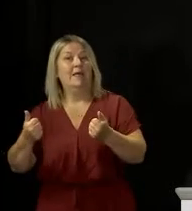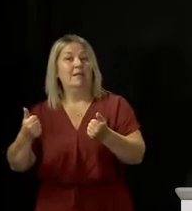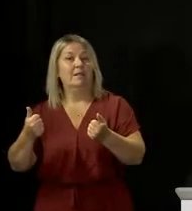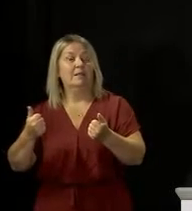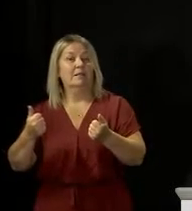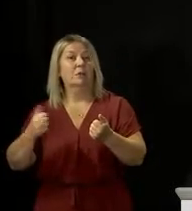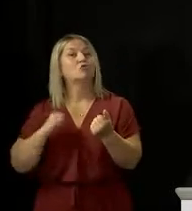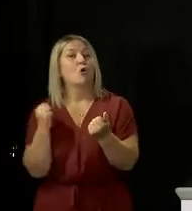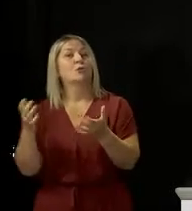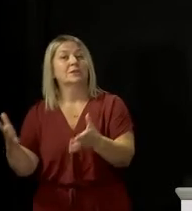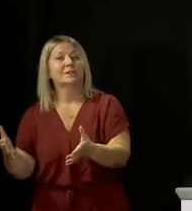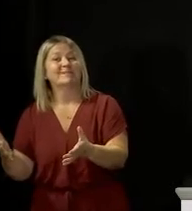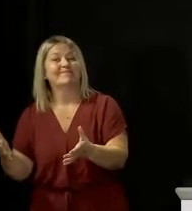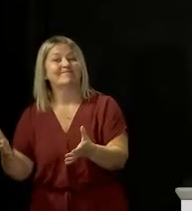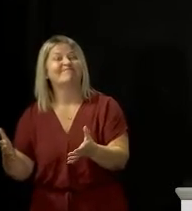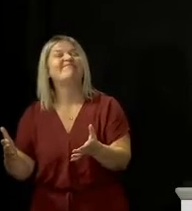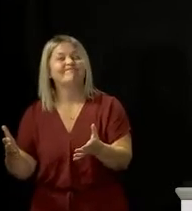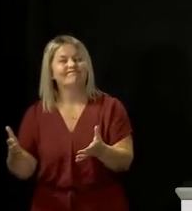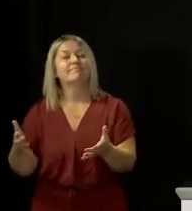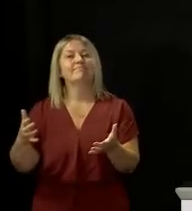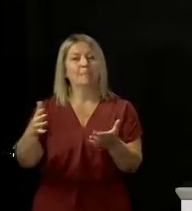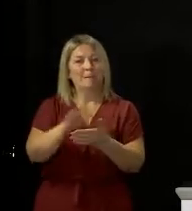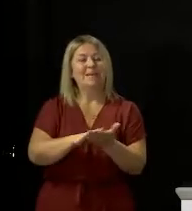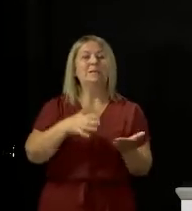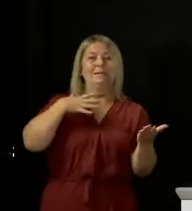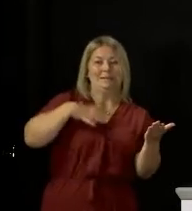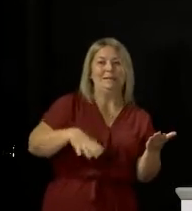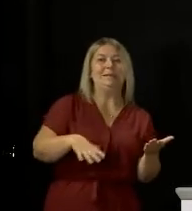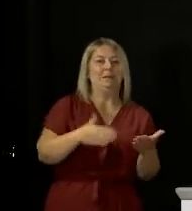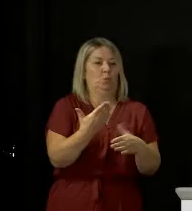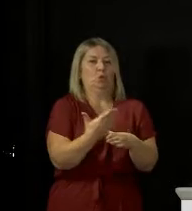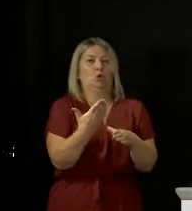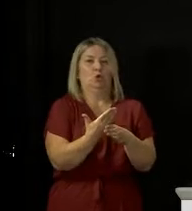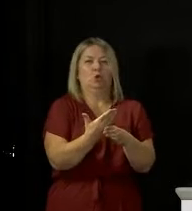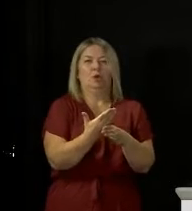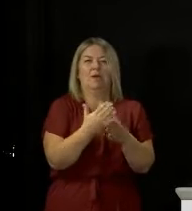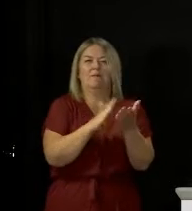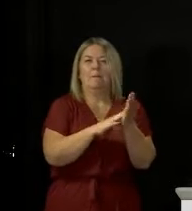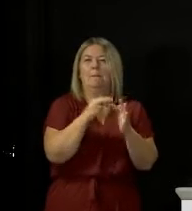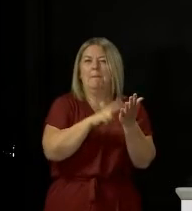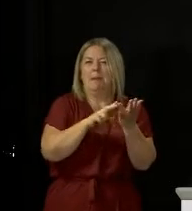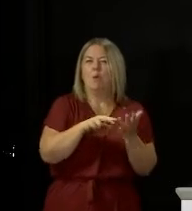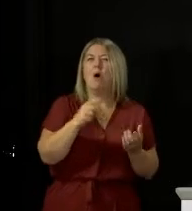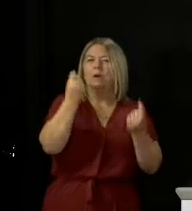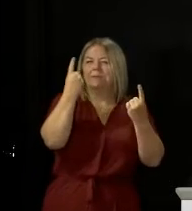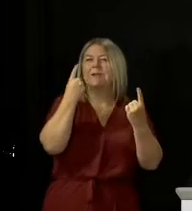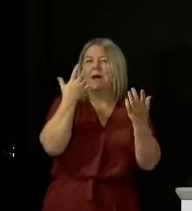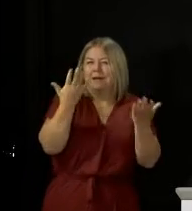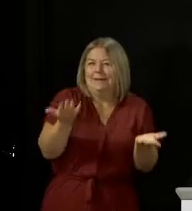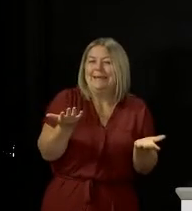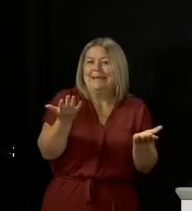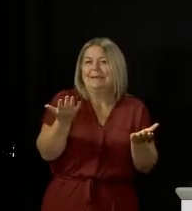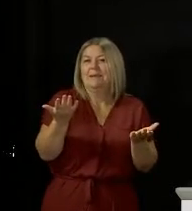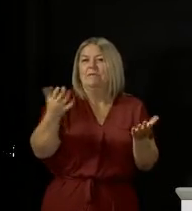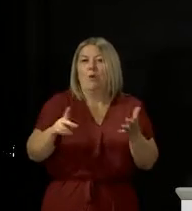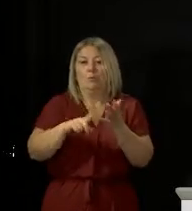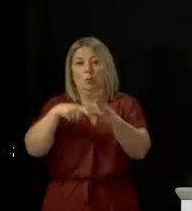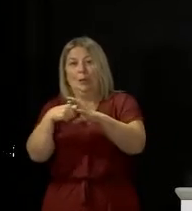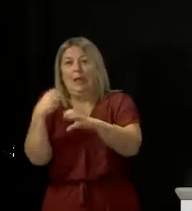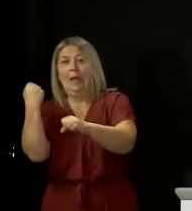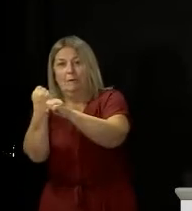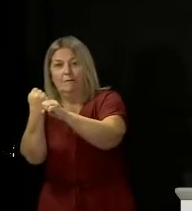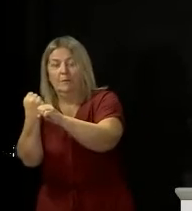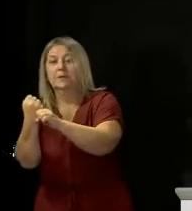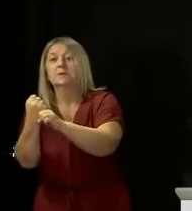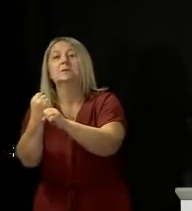there required to be work done to conclude a memorandum of understanding that would allow the data to flow from the Home